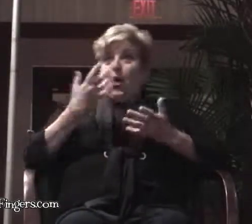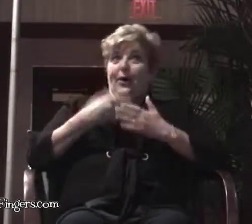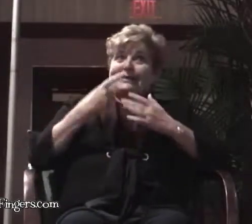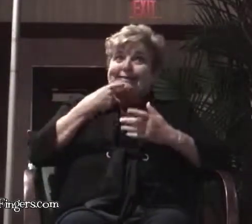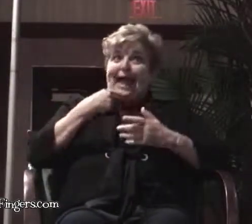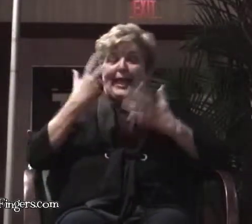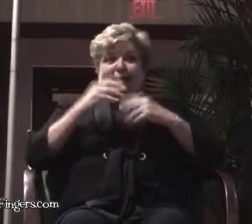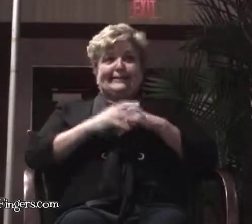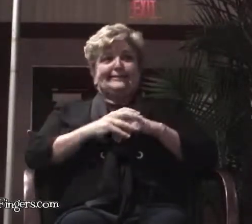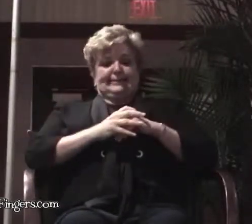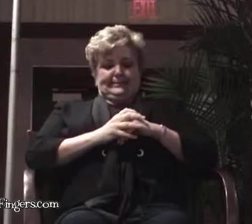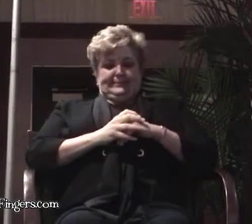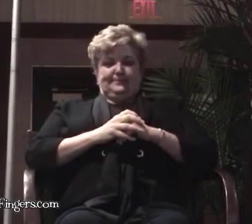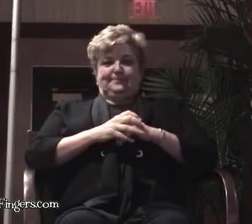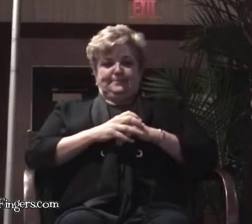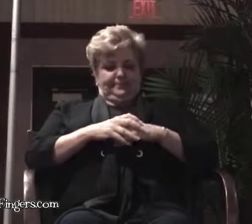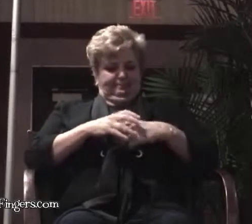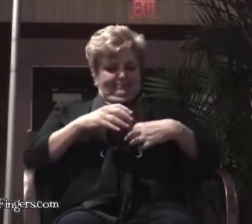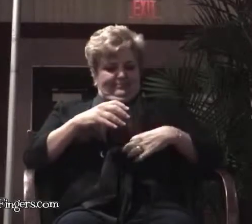What have we got for you tonight?